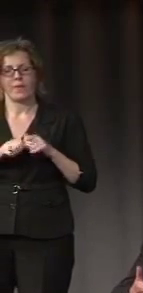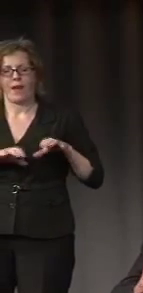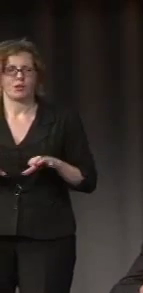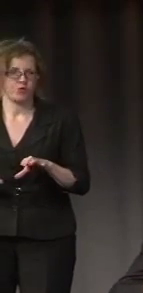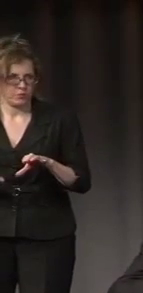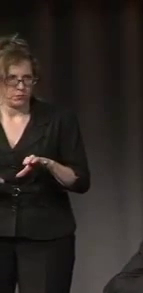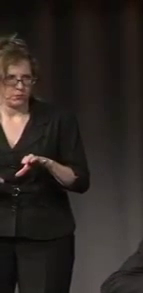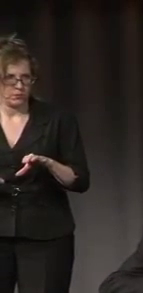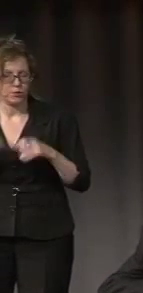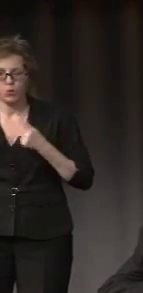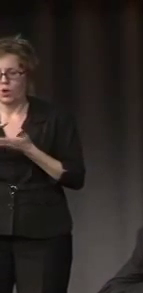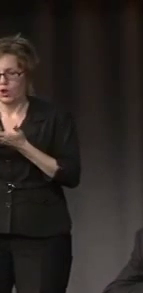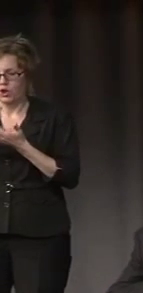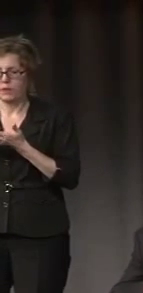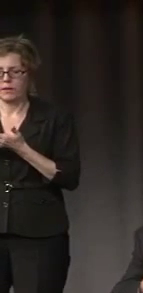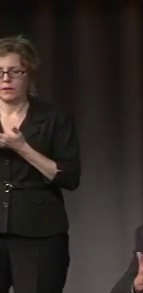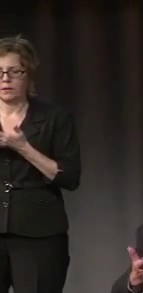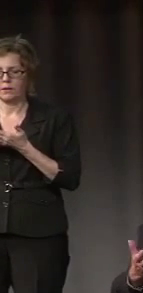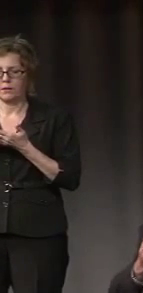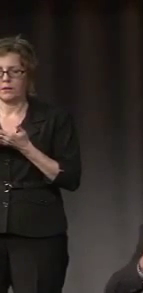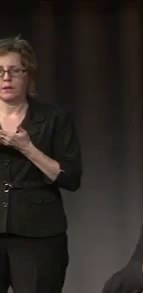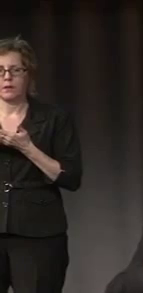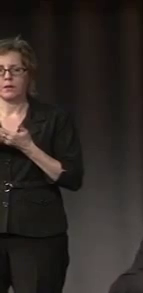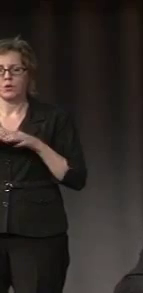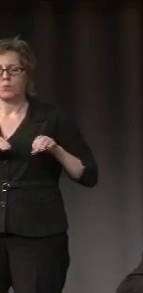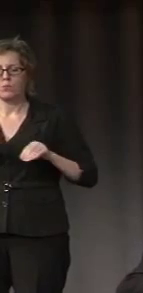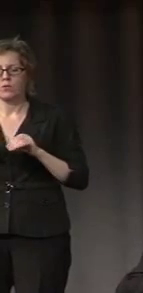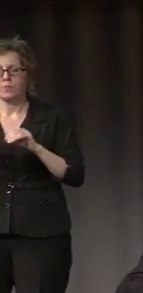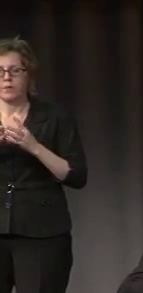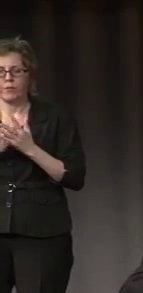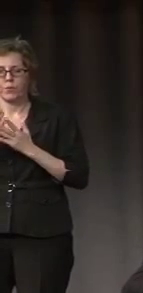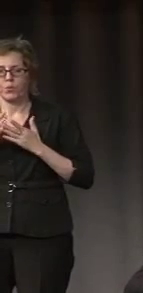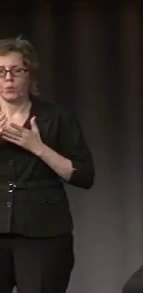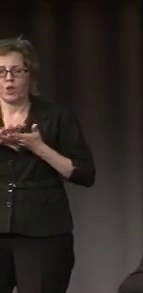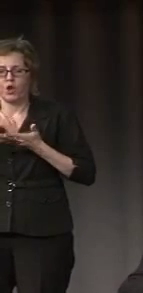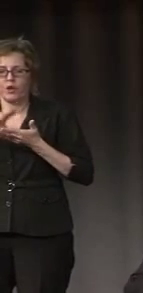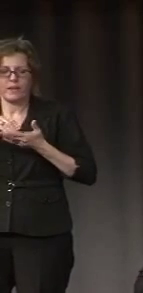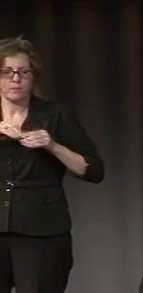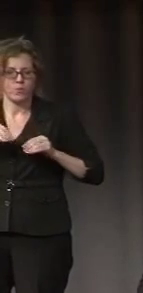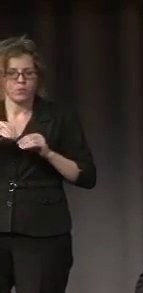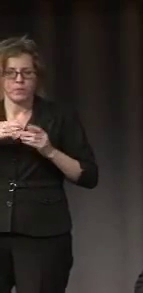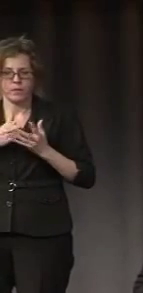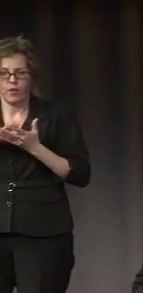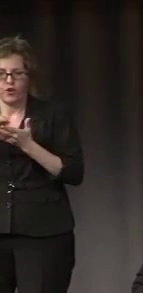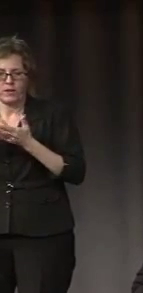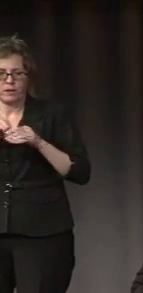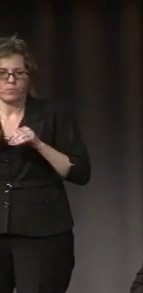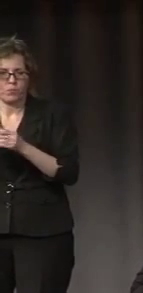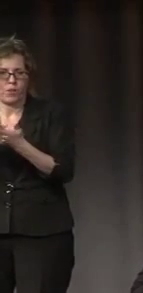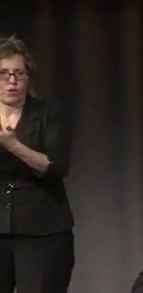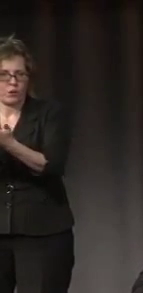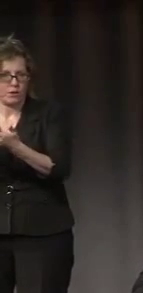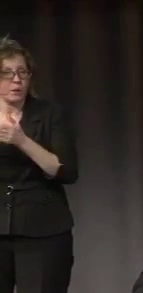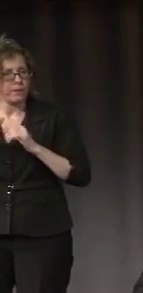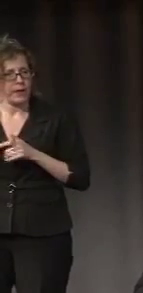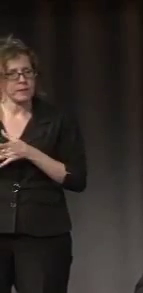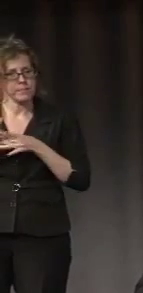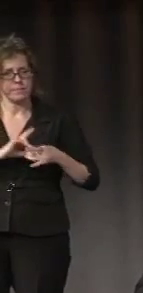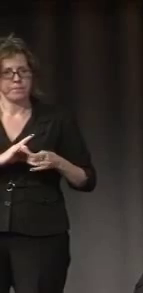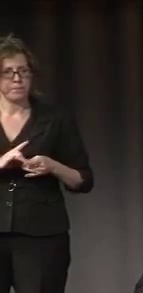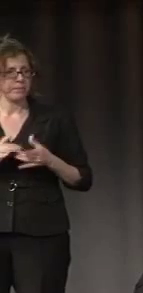is the procedure. So it's the movement by which you learn, which is the key phenomenon. And that's very much related to what we heard